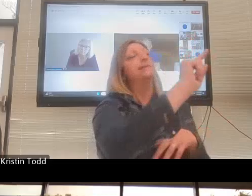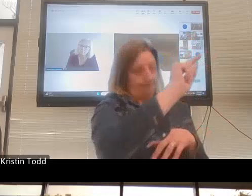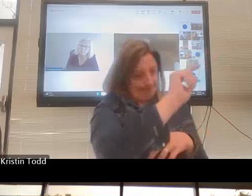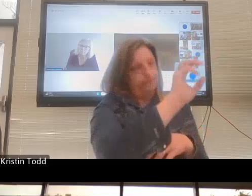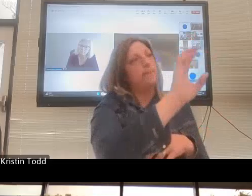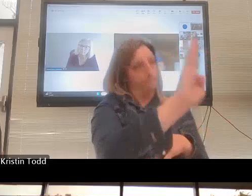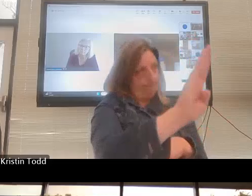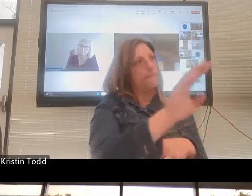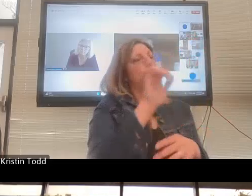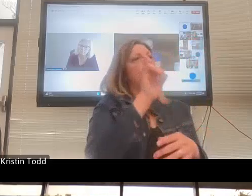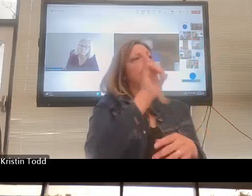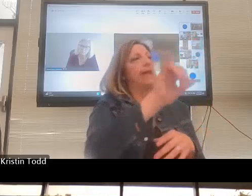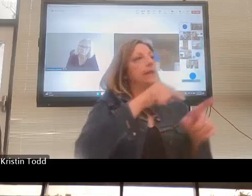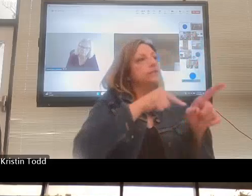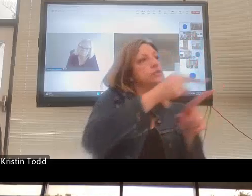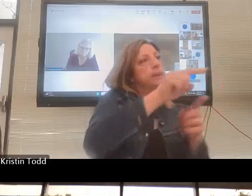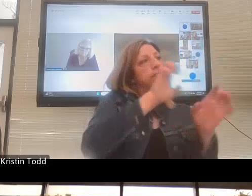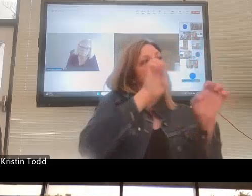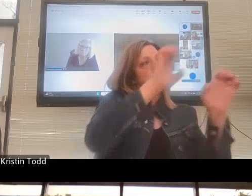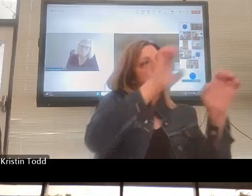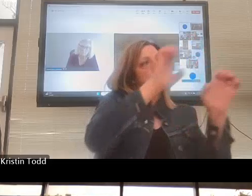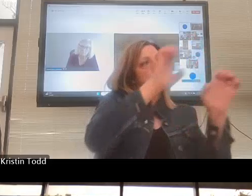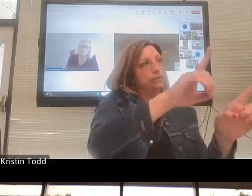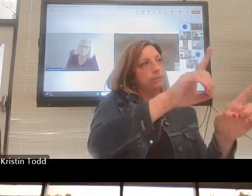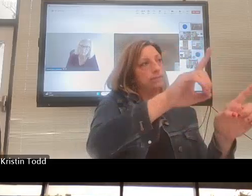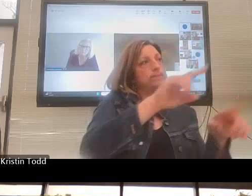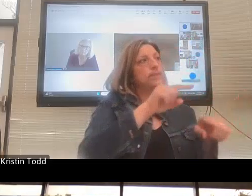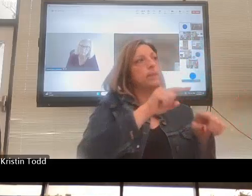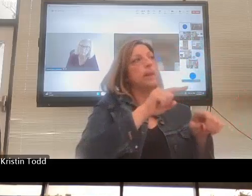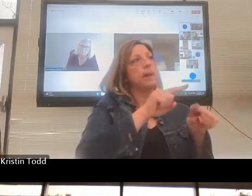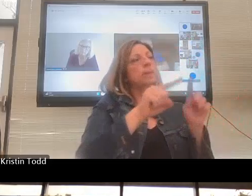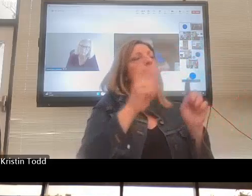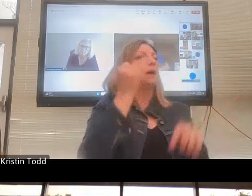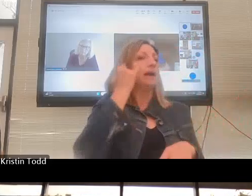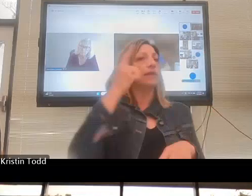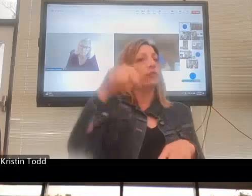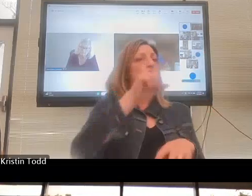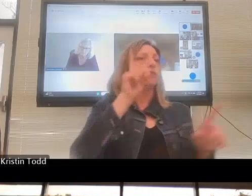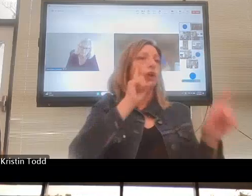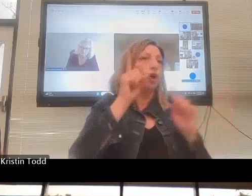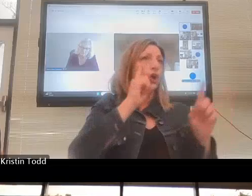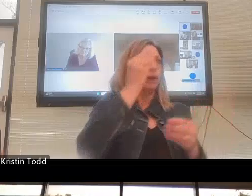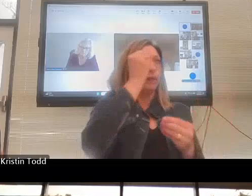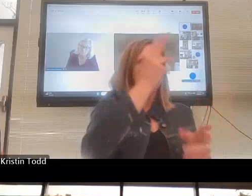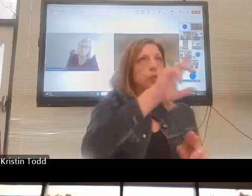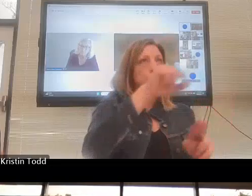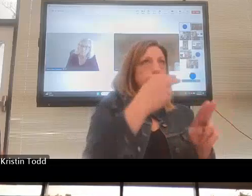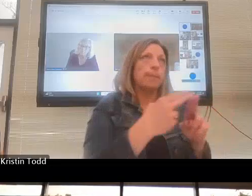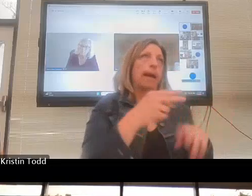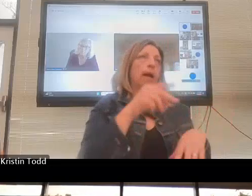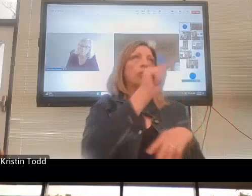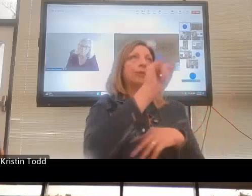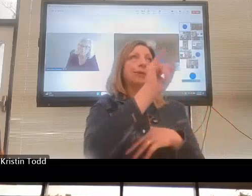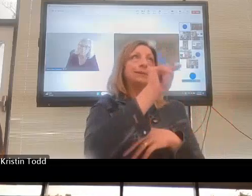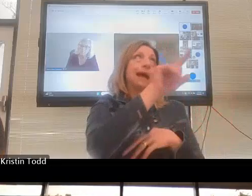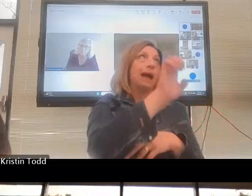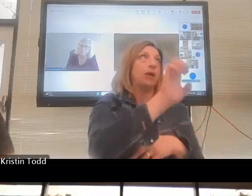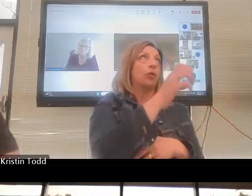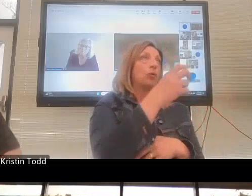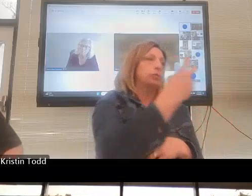Title 6B, and that is for special education. But if you have